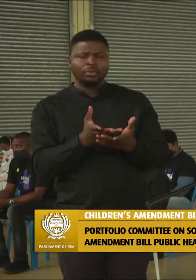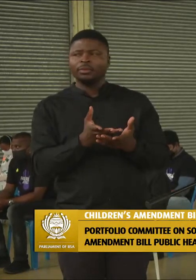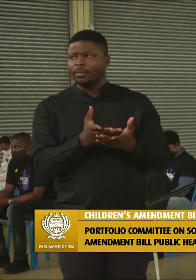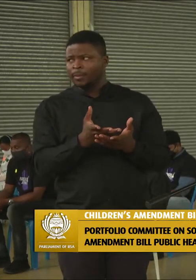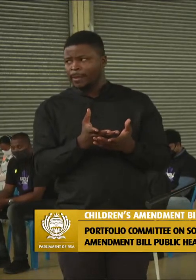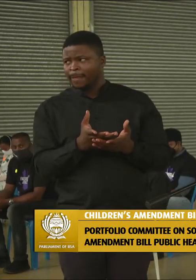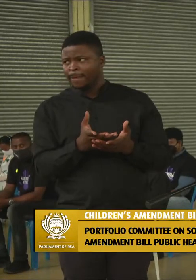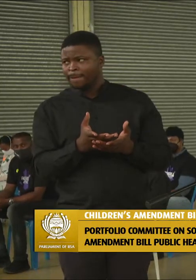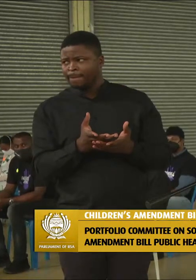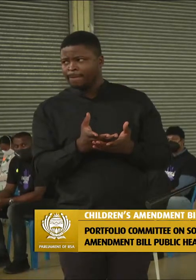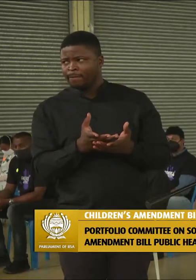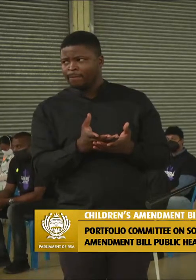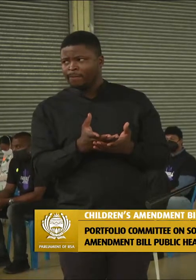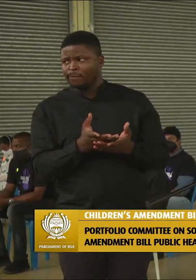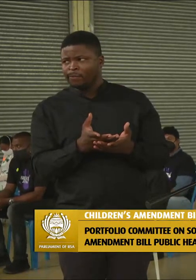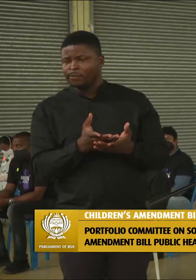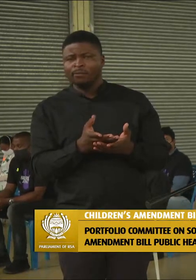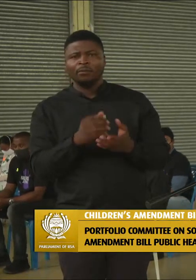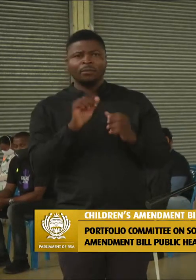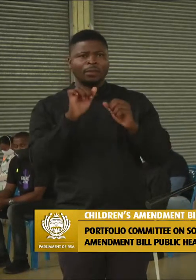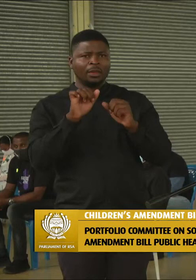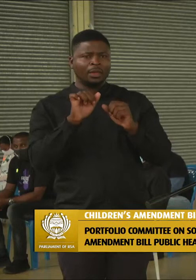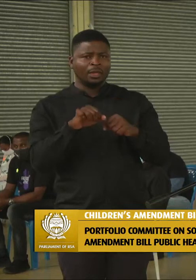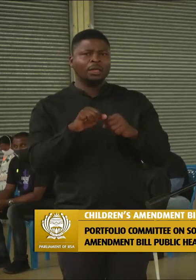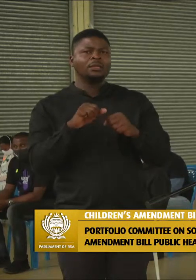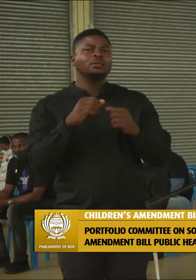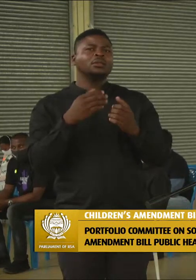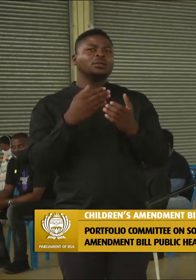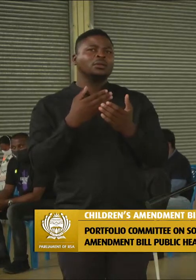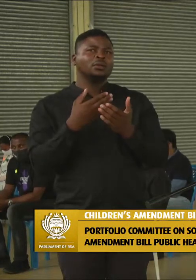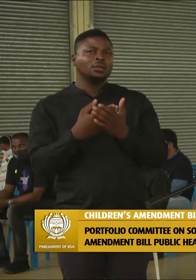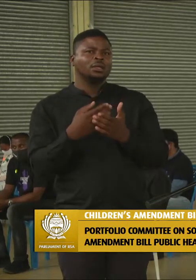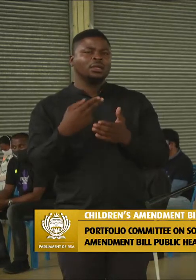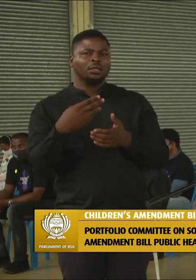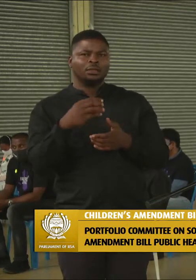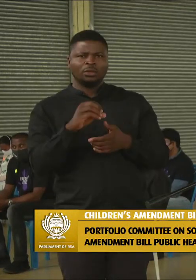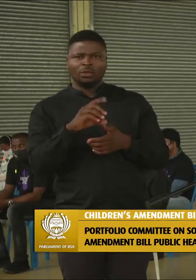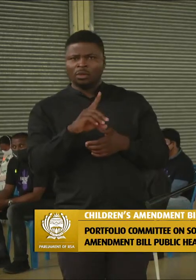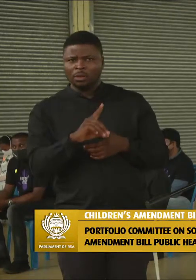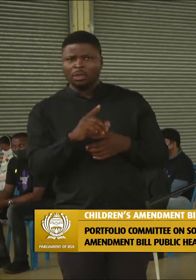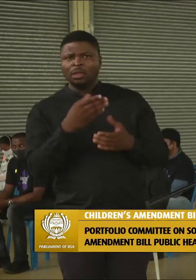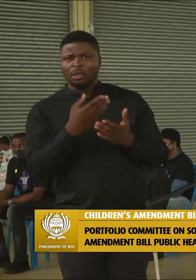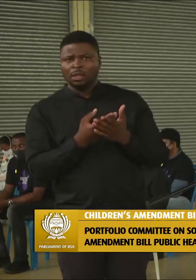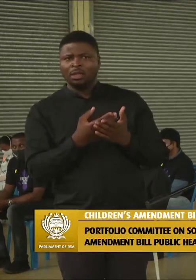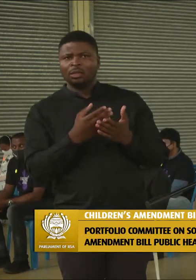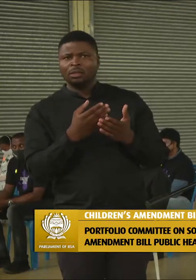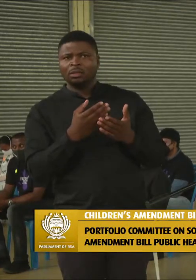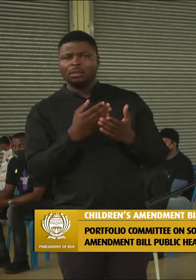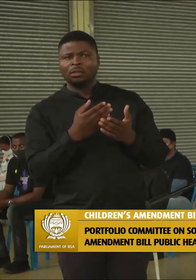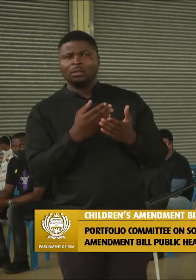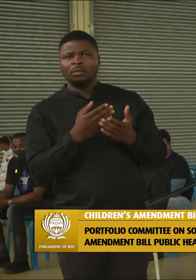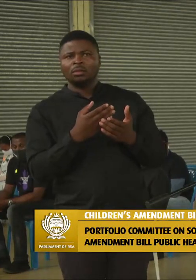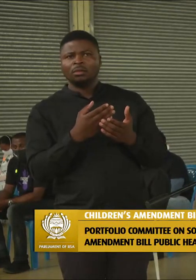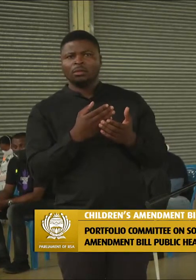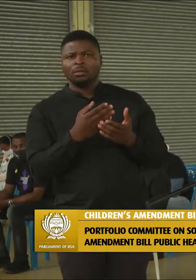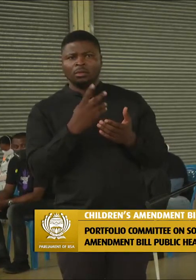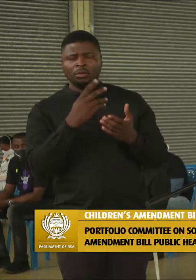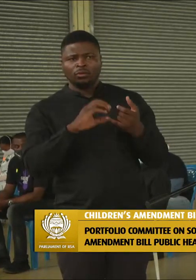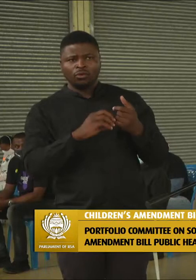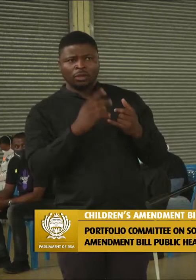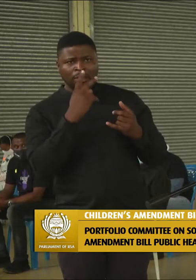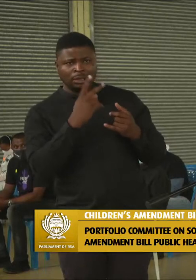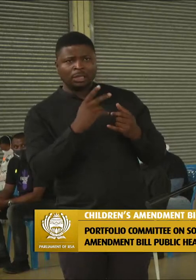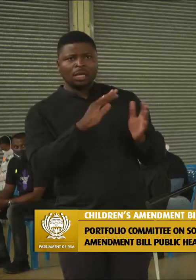Siyakhona ukusabela ku HOD ngendlela ethile ukuthi how have you managed to assist in a situation sense follow